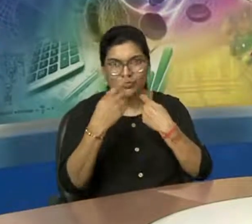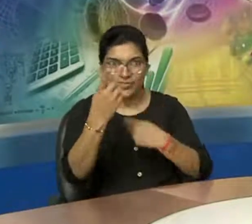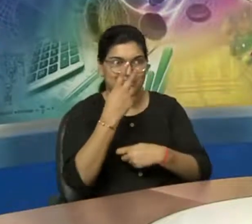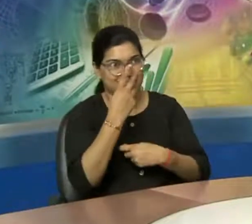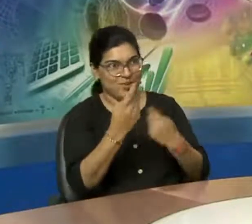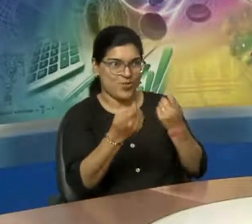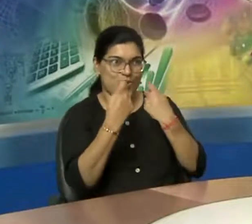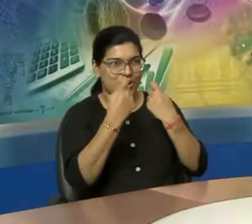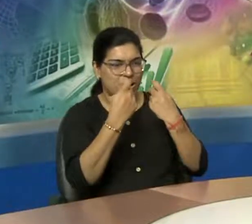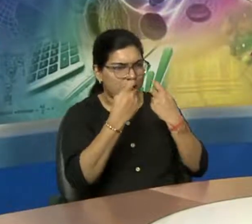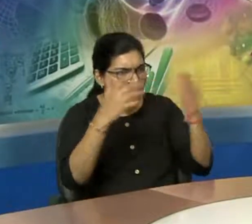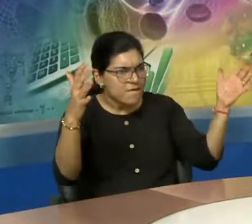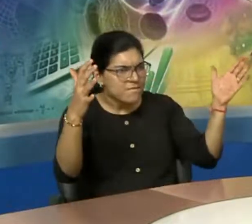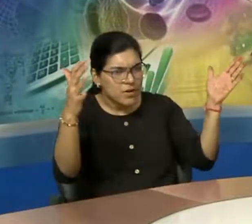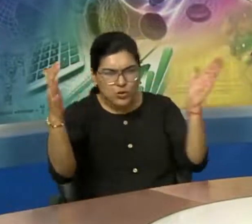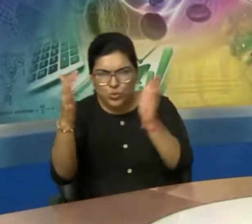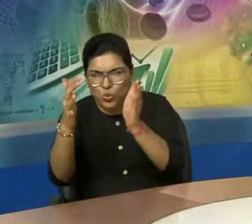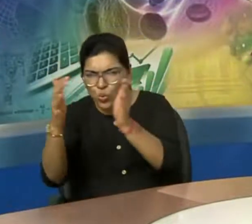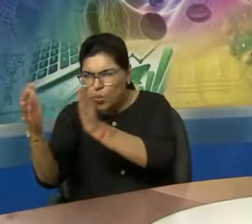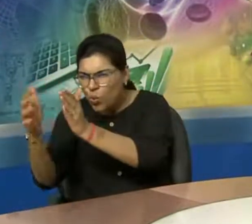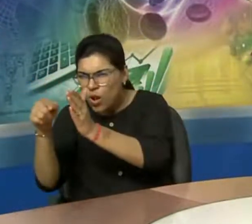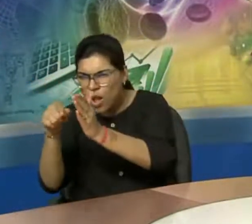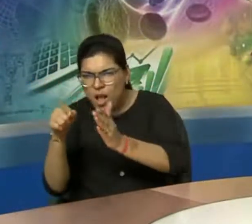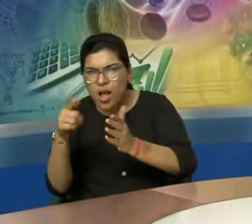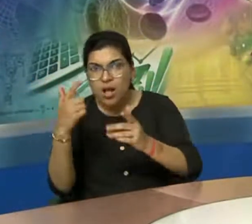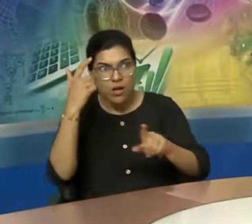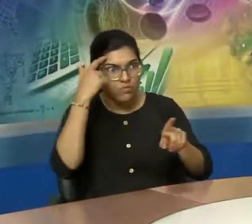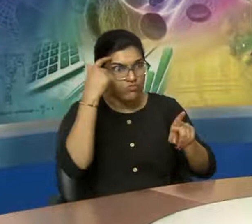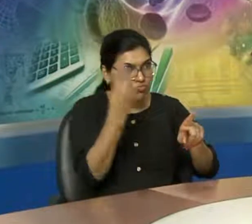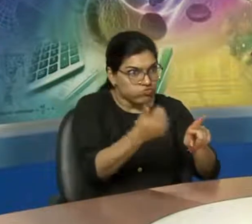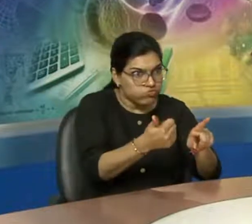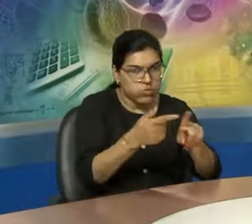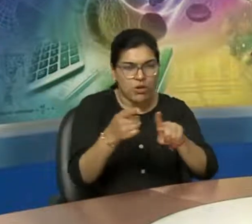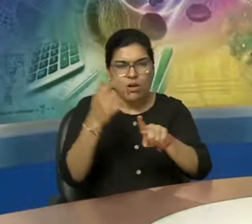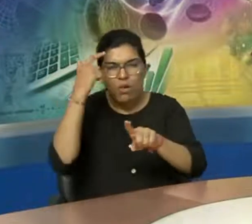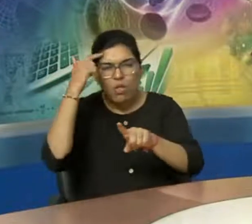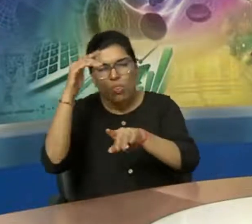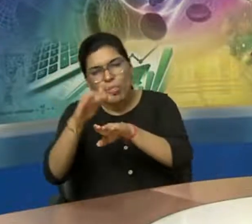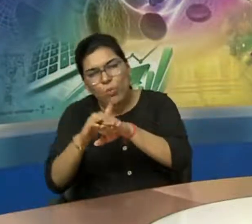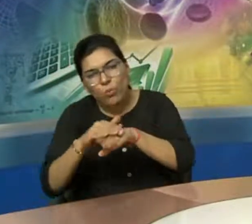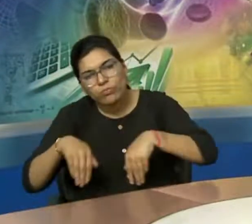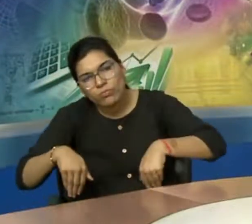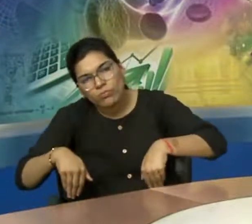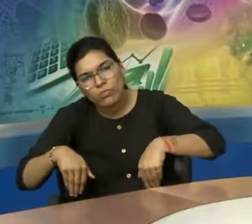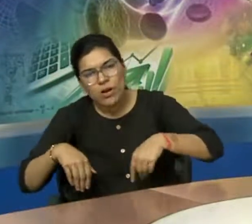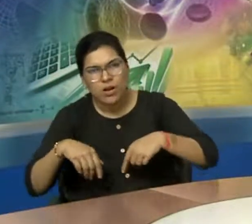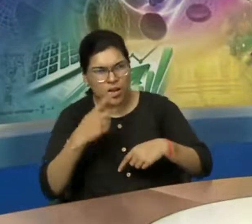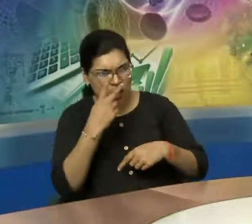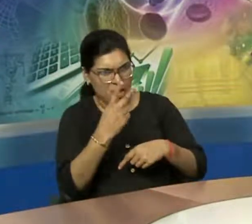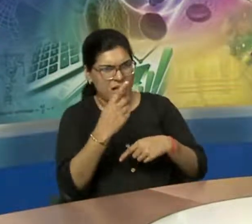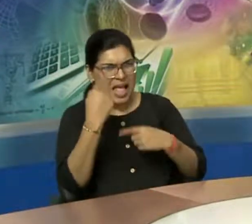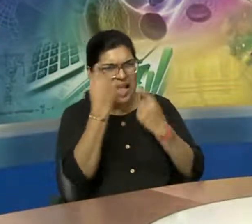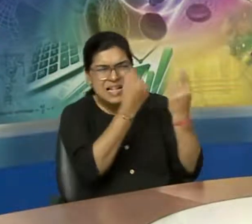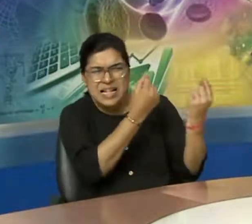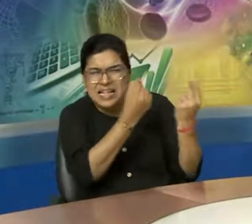whose members are capable of interbreeding and to produce